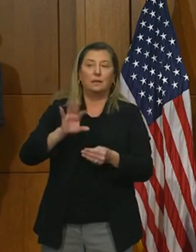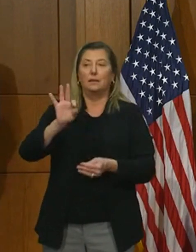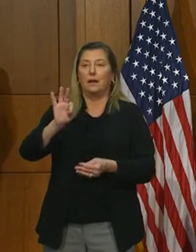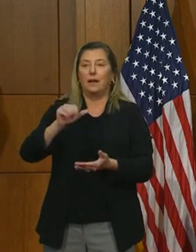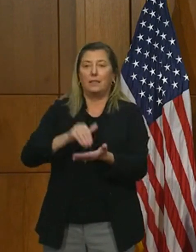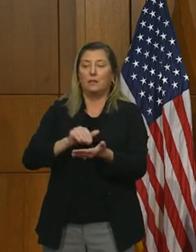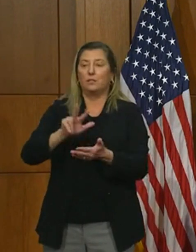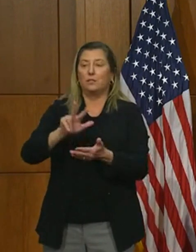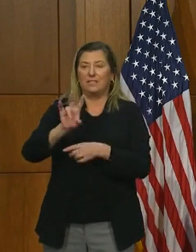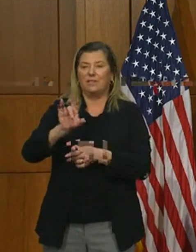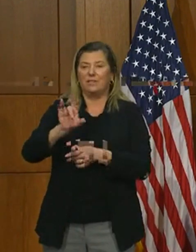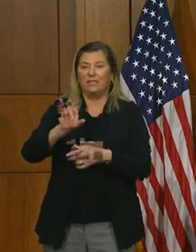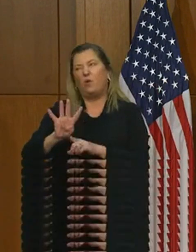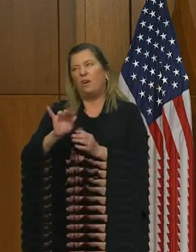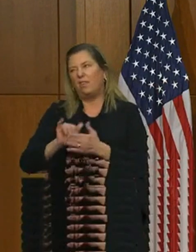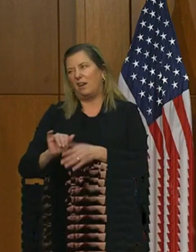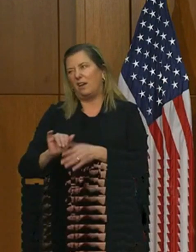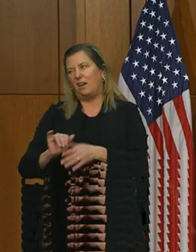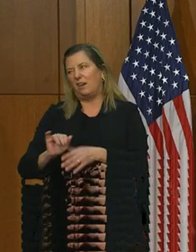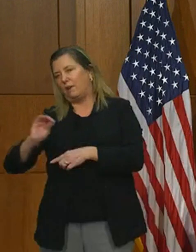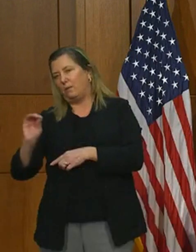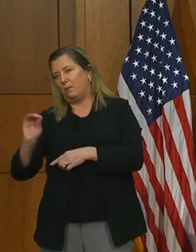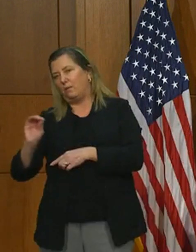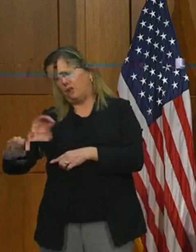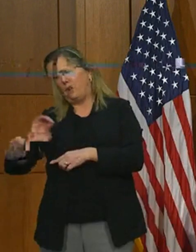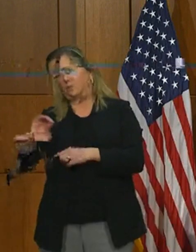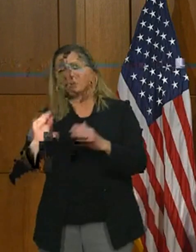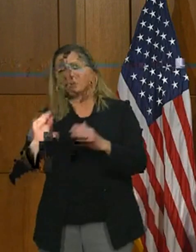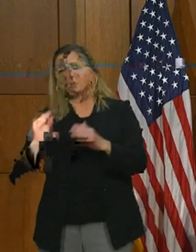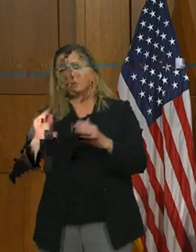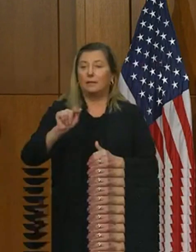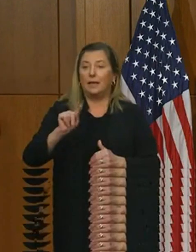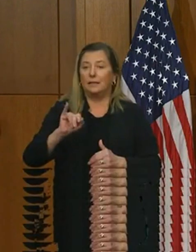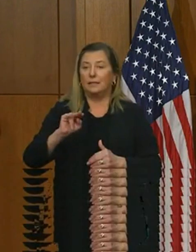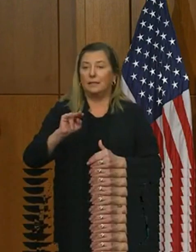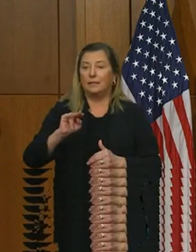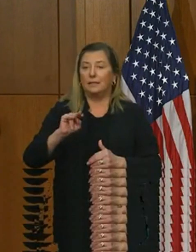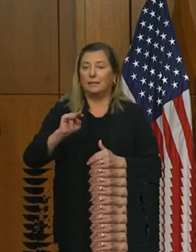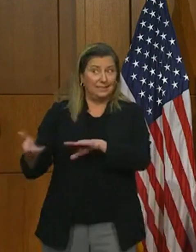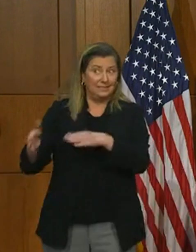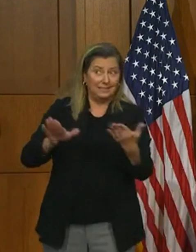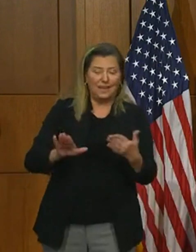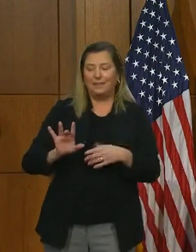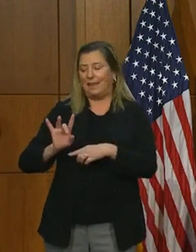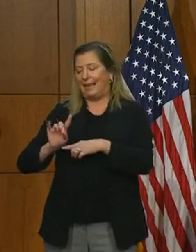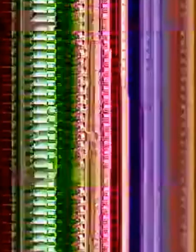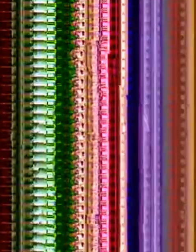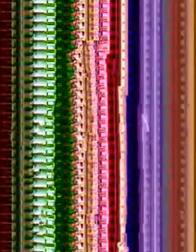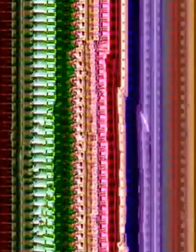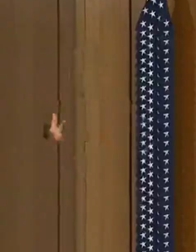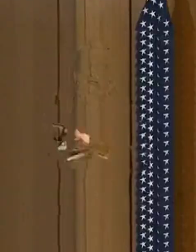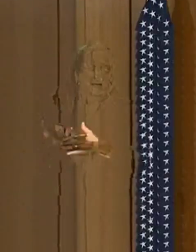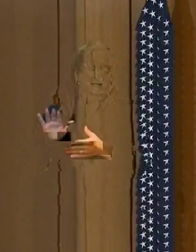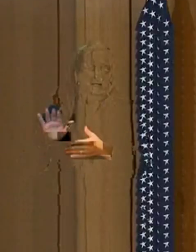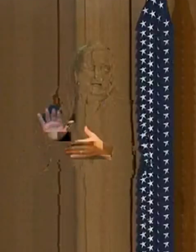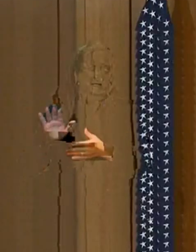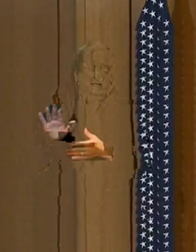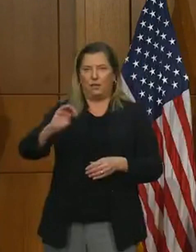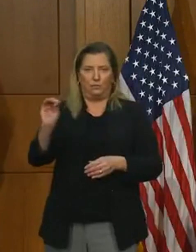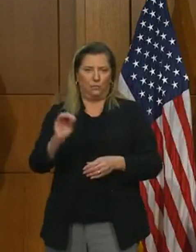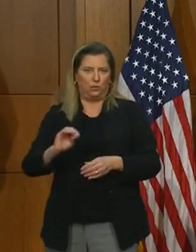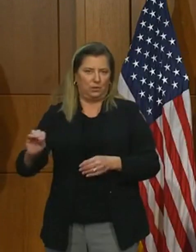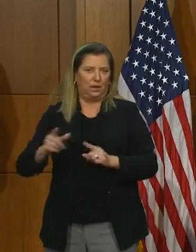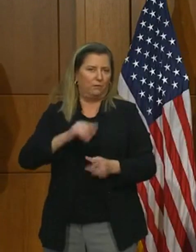9,374 for about 45% of the cases, and Latinx deaths at 82, or about 9% of